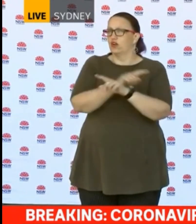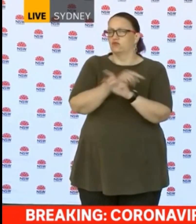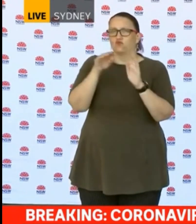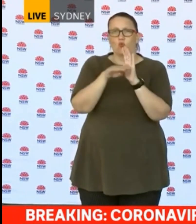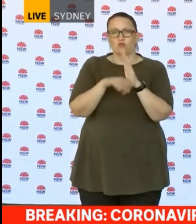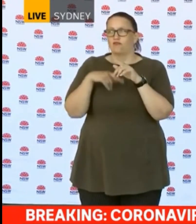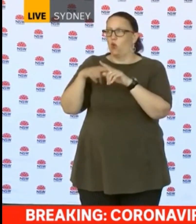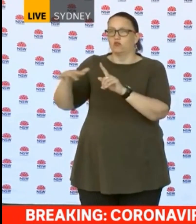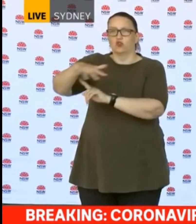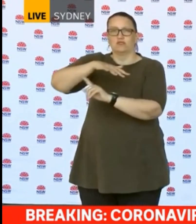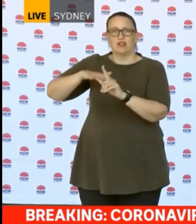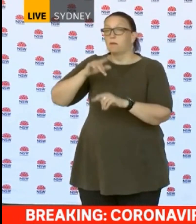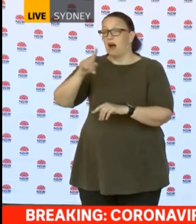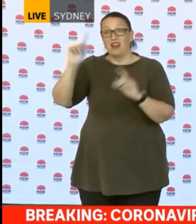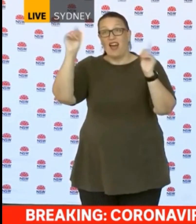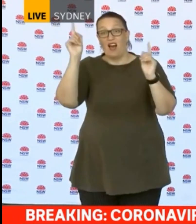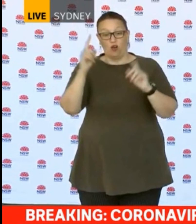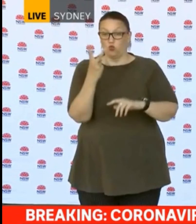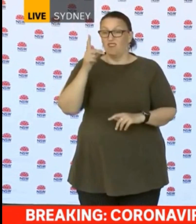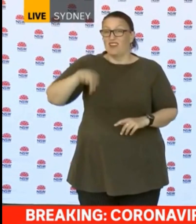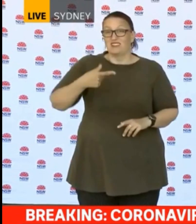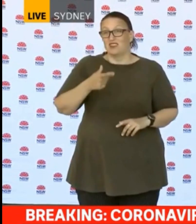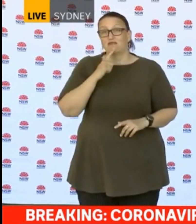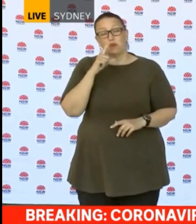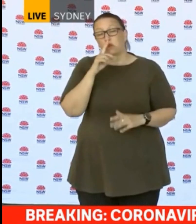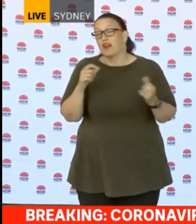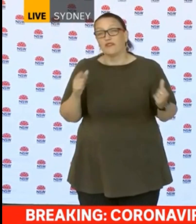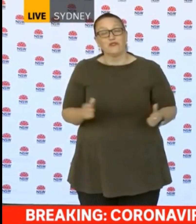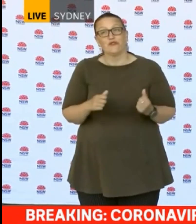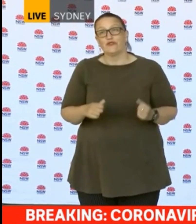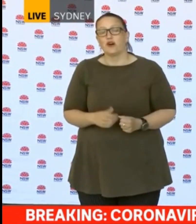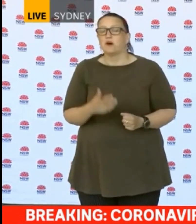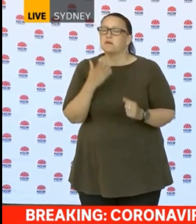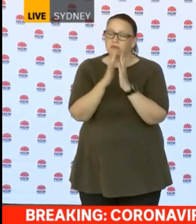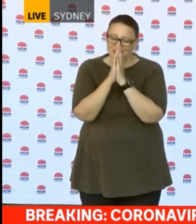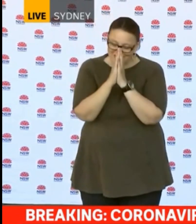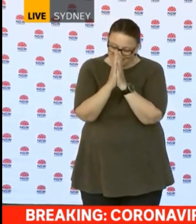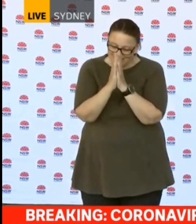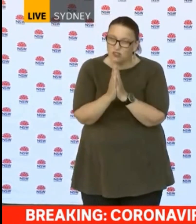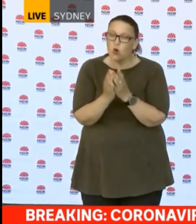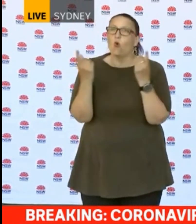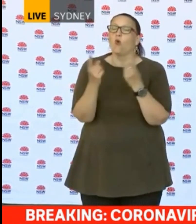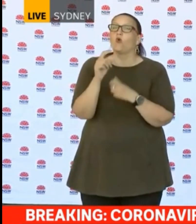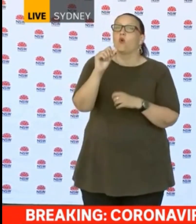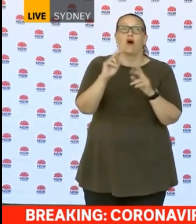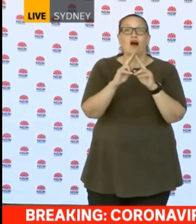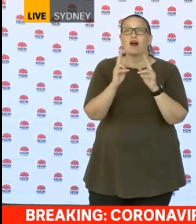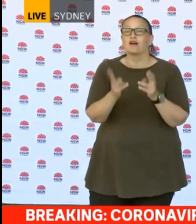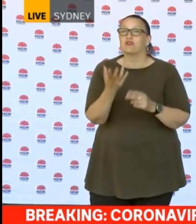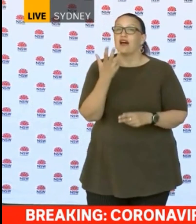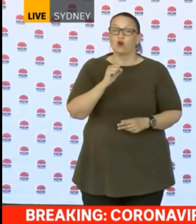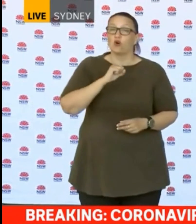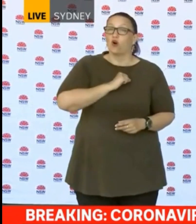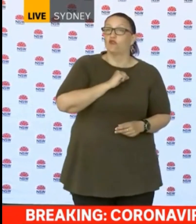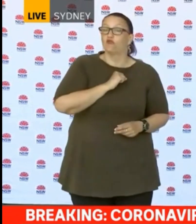us to understand what's going on if we get those testing rates. So can I just have a call out to you? Please, anyone in your household that's got